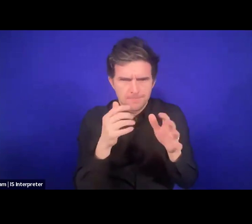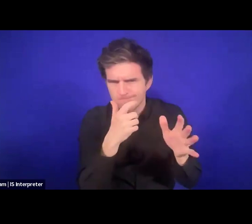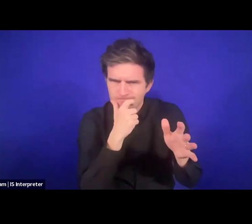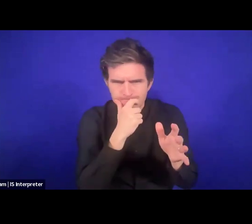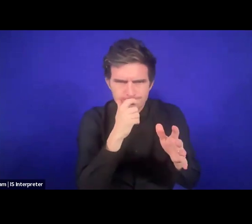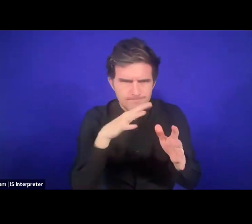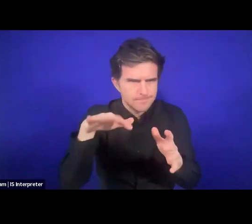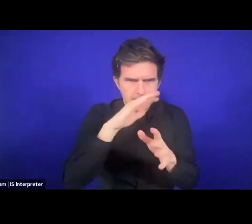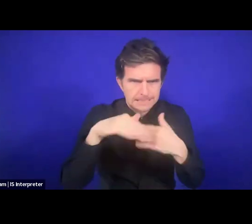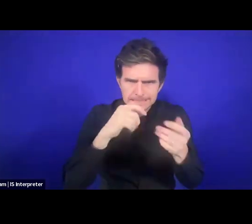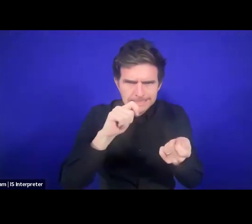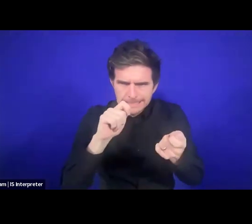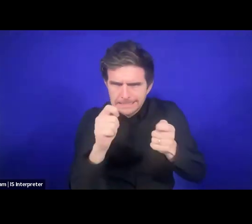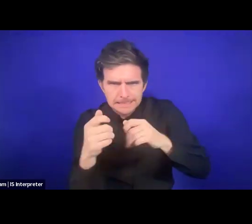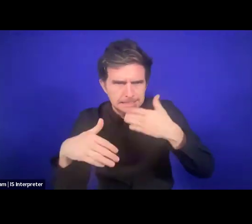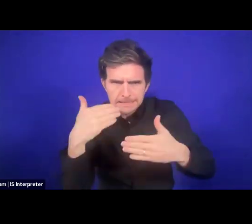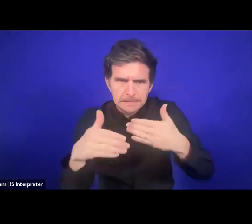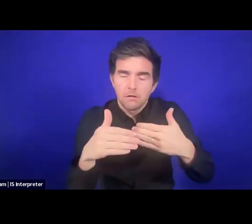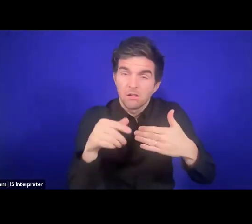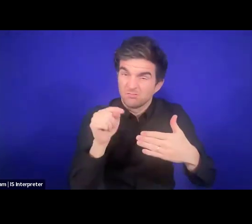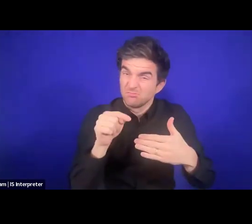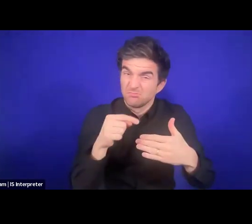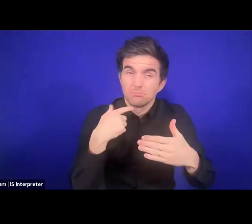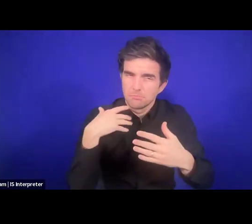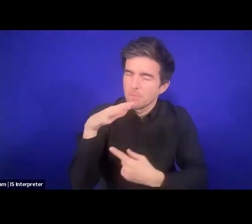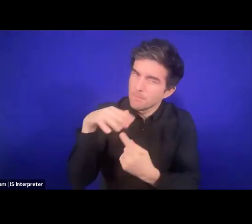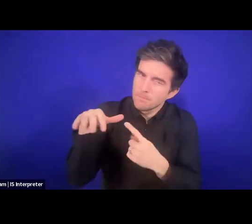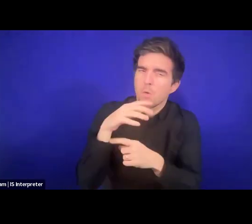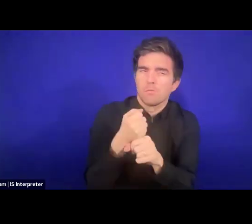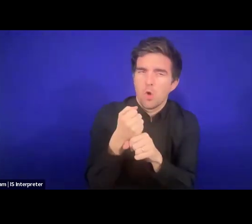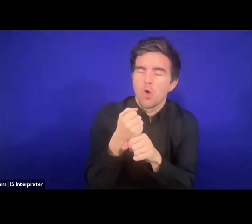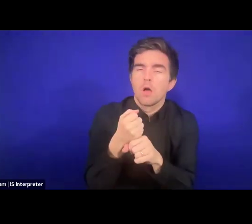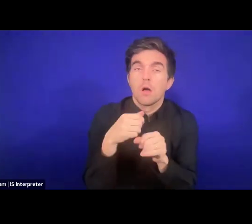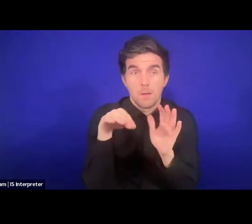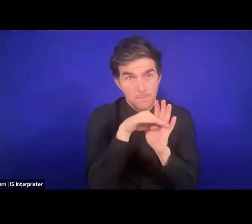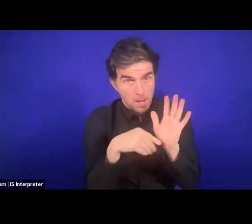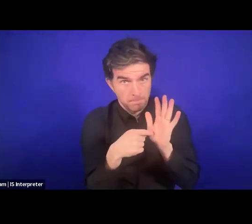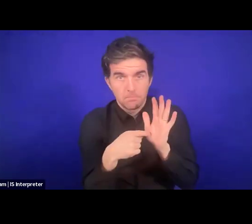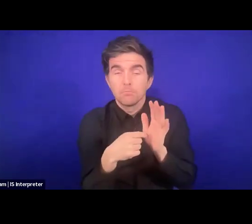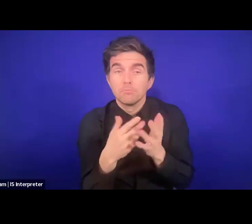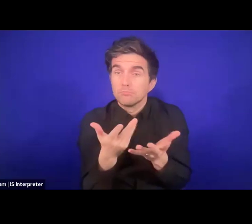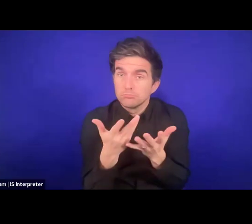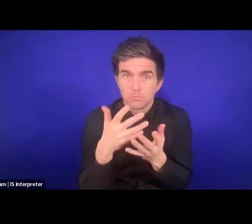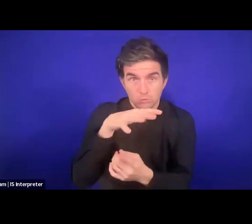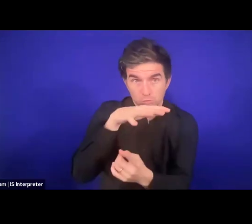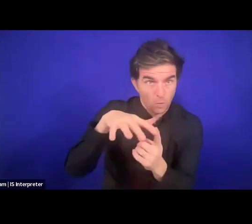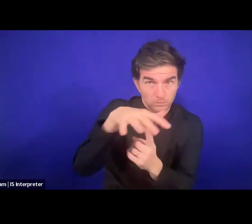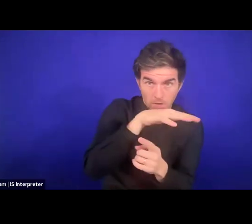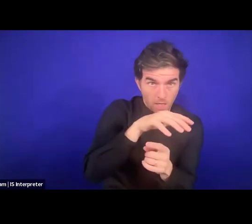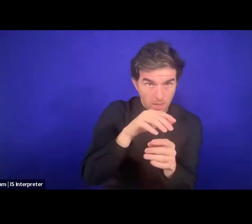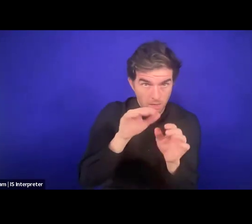is the public works, benefiting from a cash transfer benefit, and also the